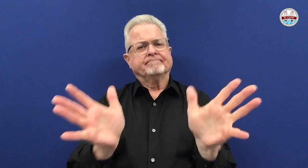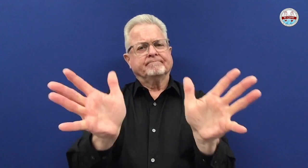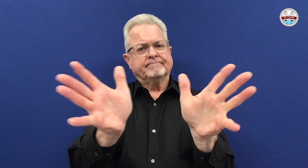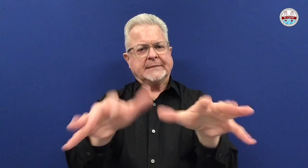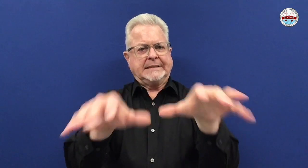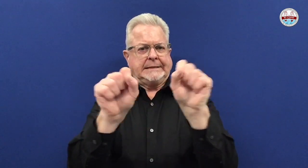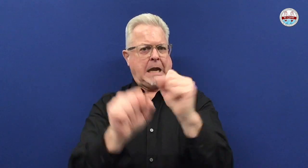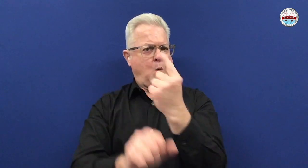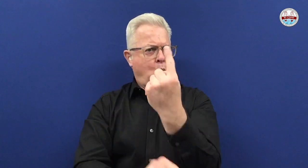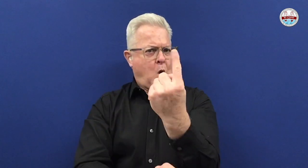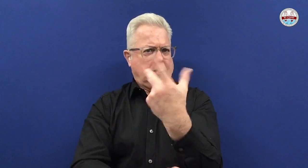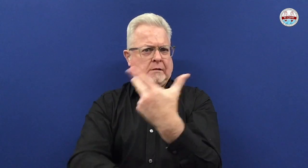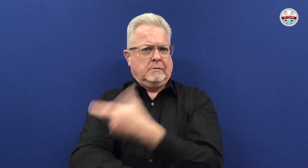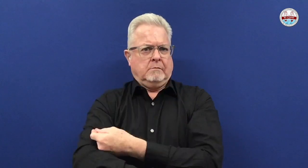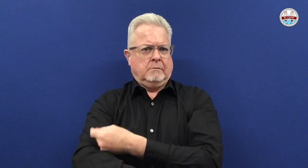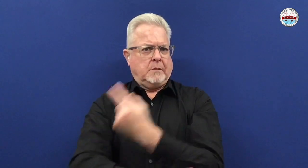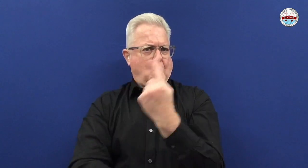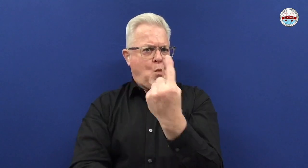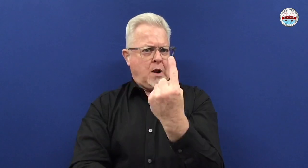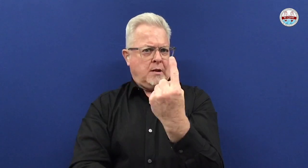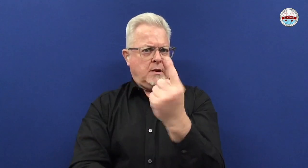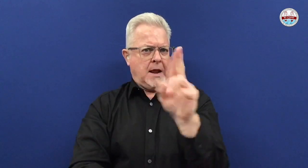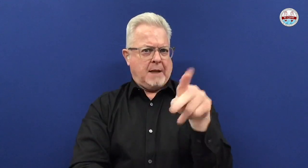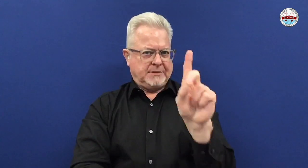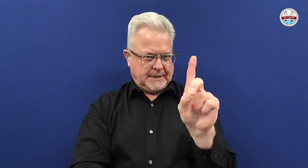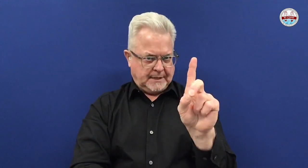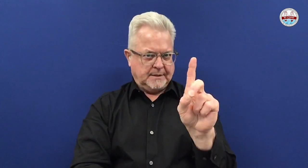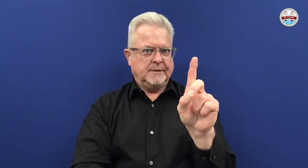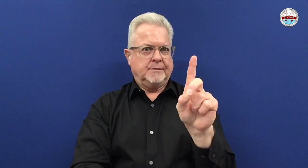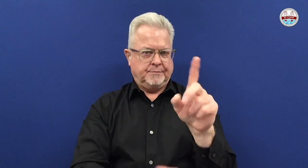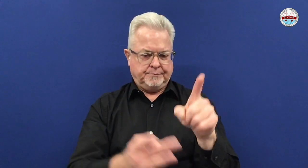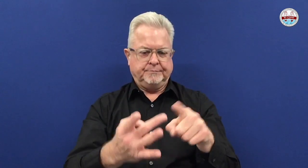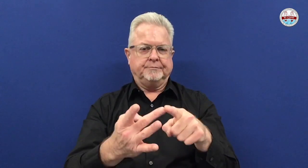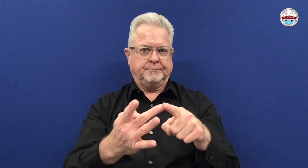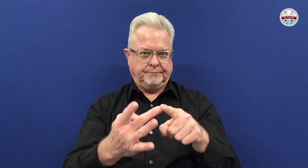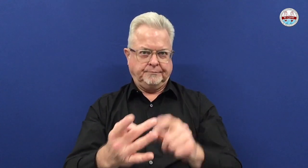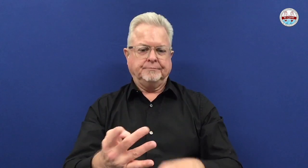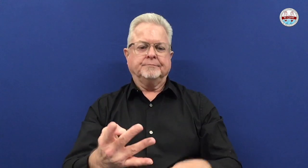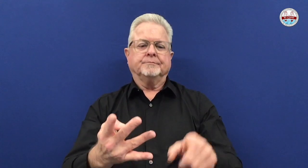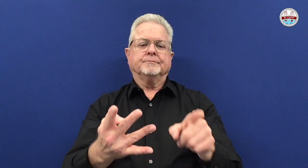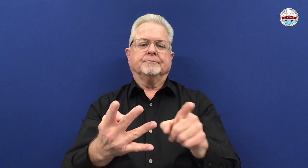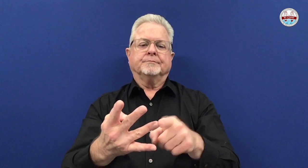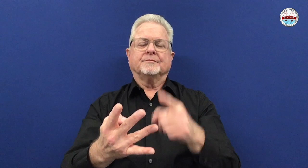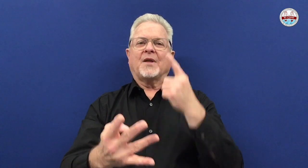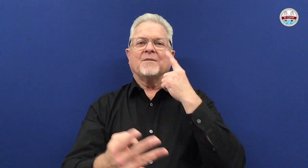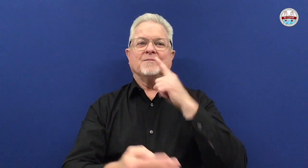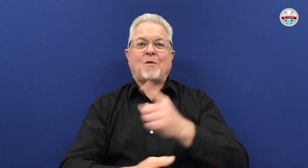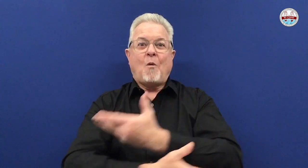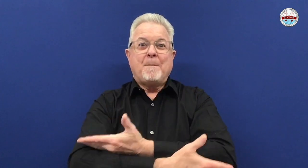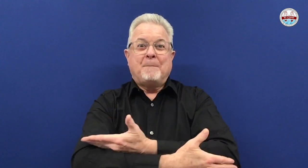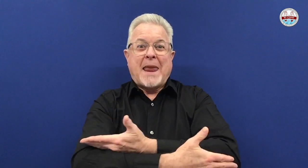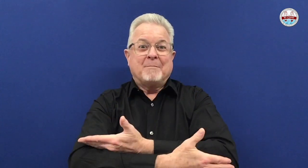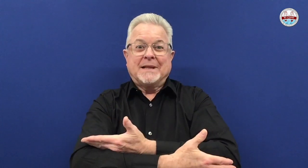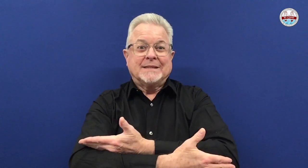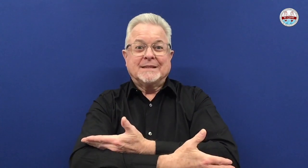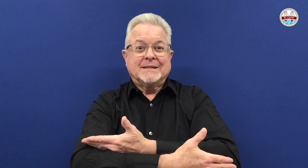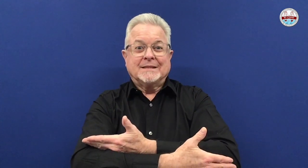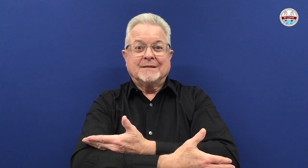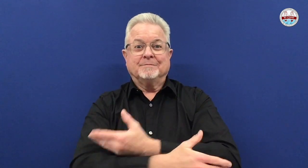should, and obviously that word means you are highly encouraged to get one updated coronavirus vaccine.